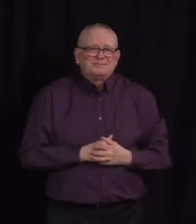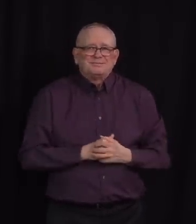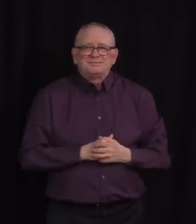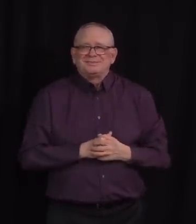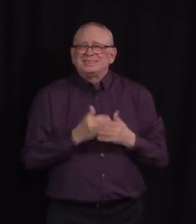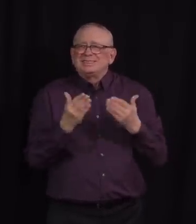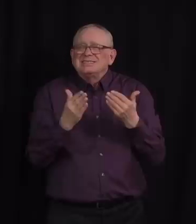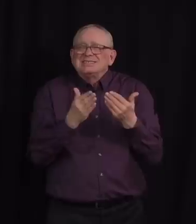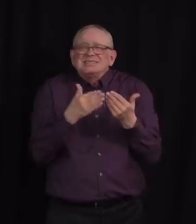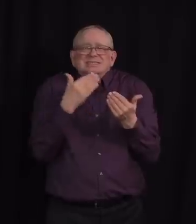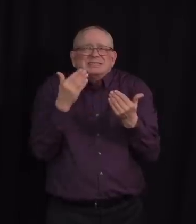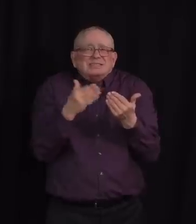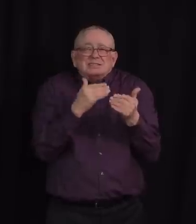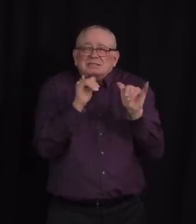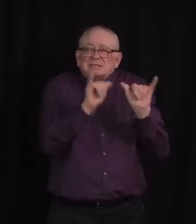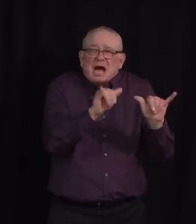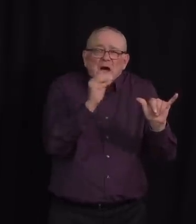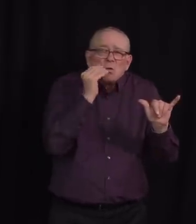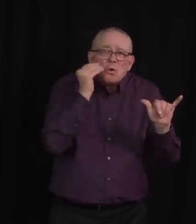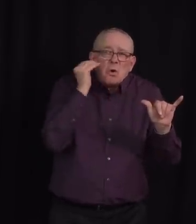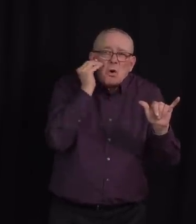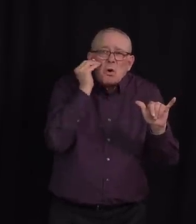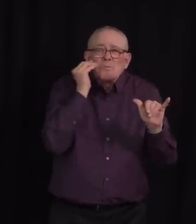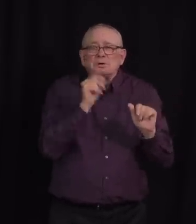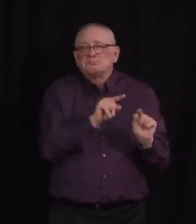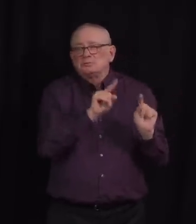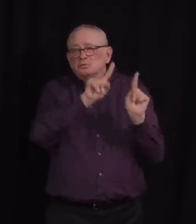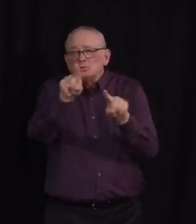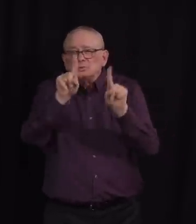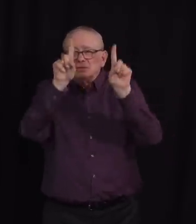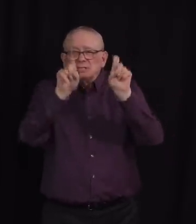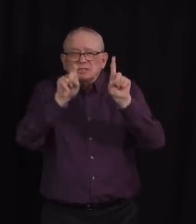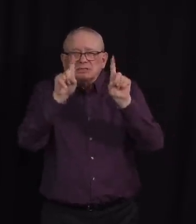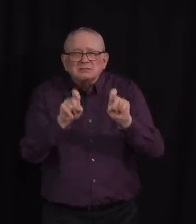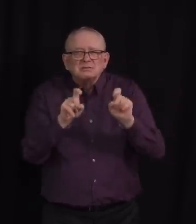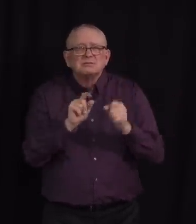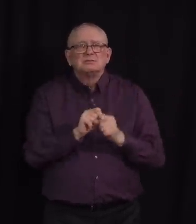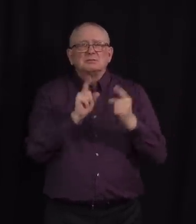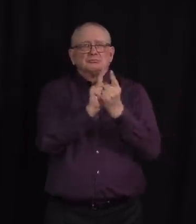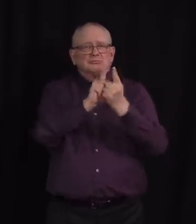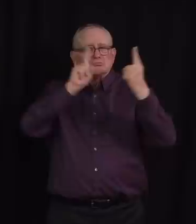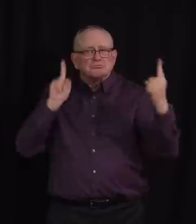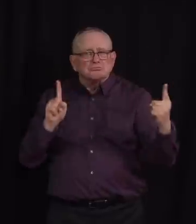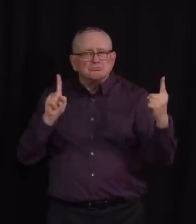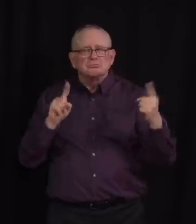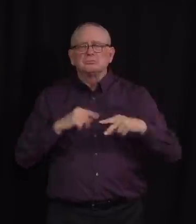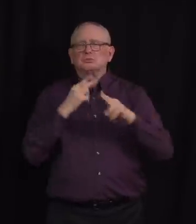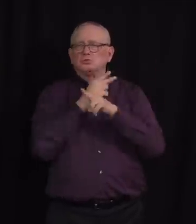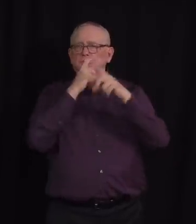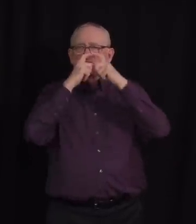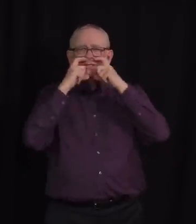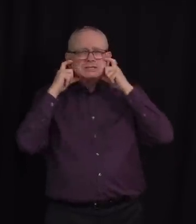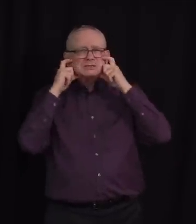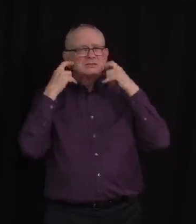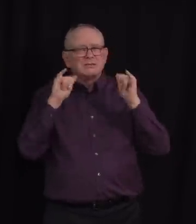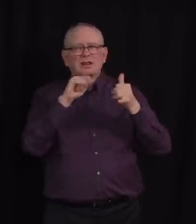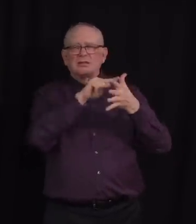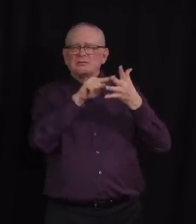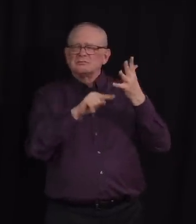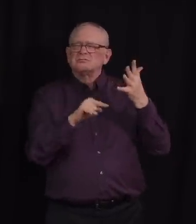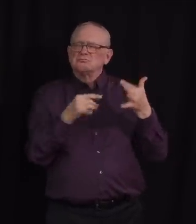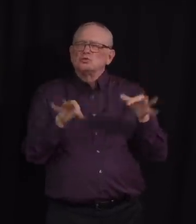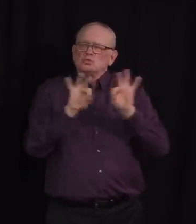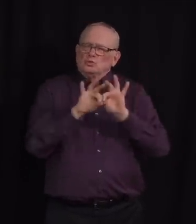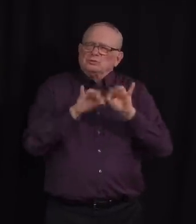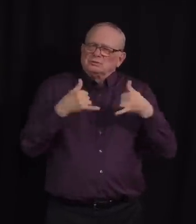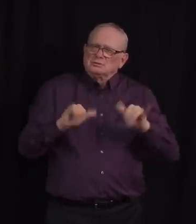bit sick, and keeping distanced and masked, still matter. In many ways, they matter more than ever because we